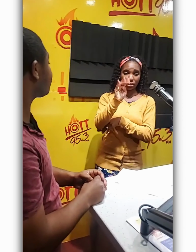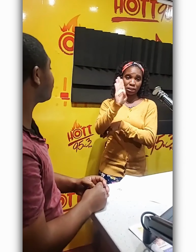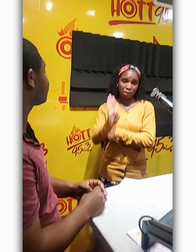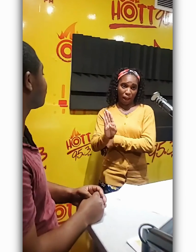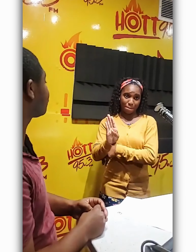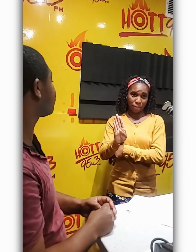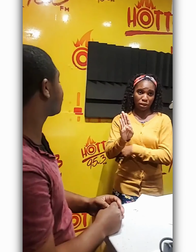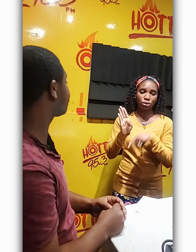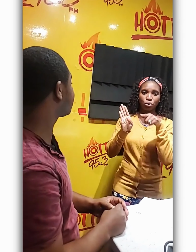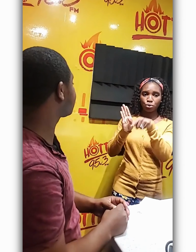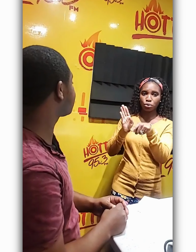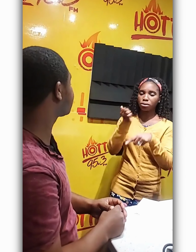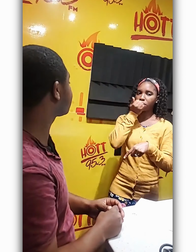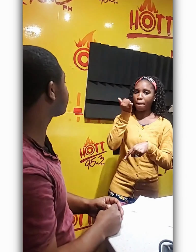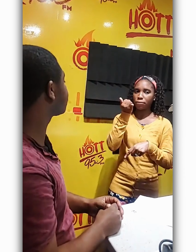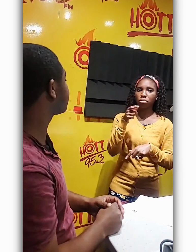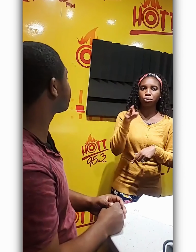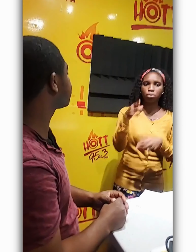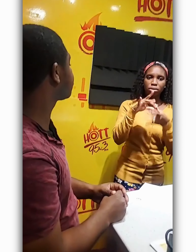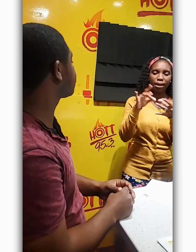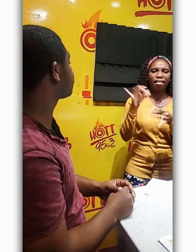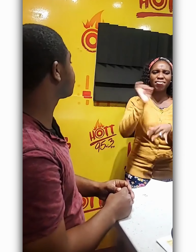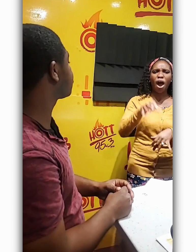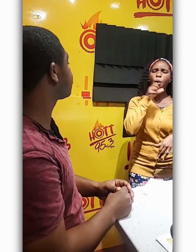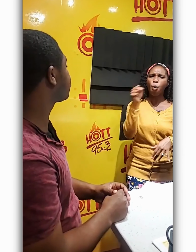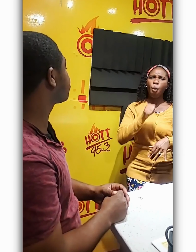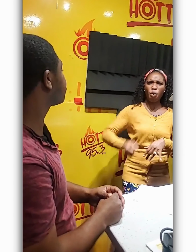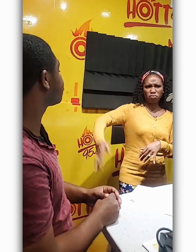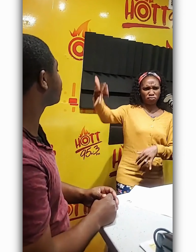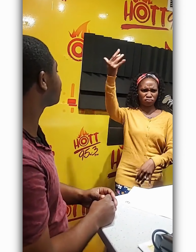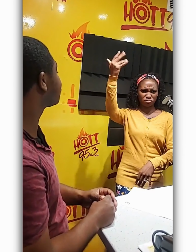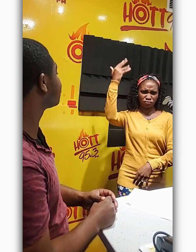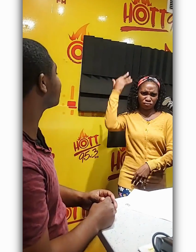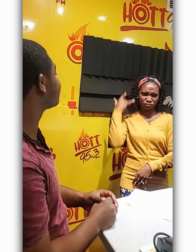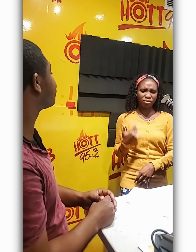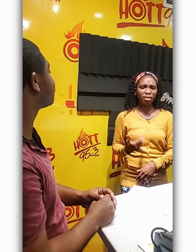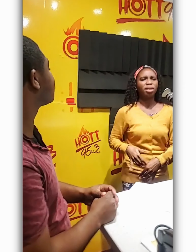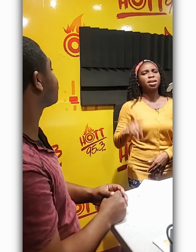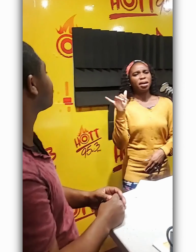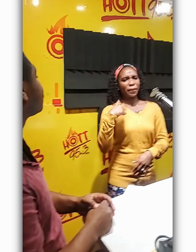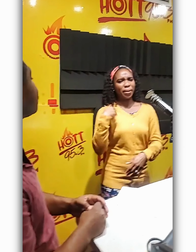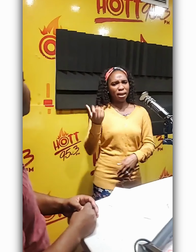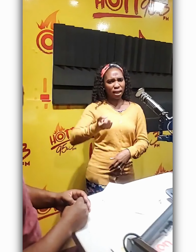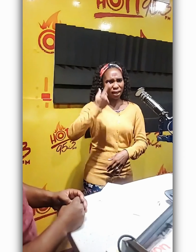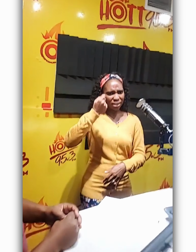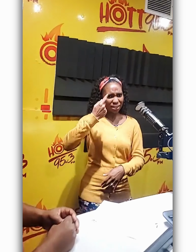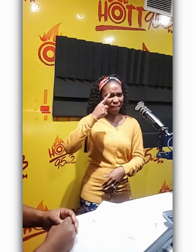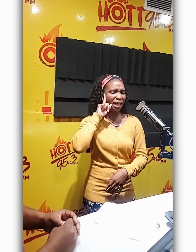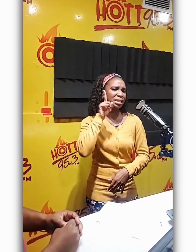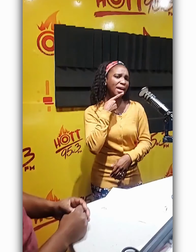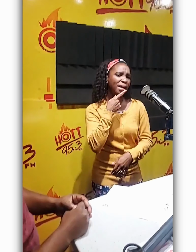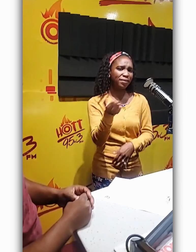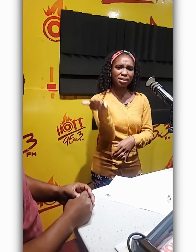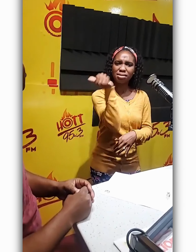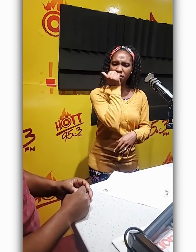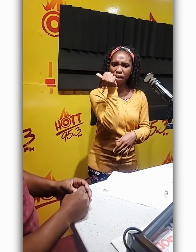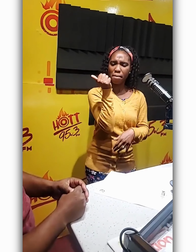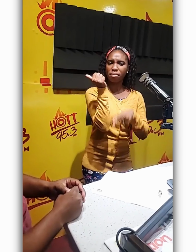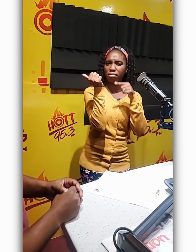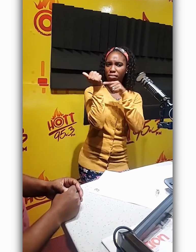I cannot understand why deaf and dumb, because of the interpretation of the word dumb now